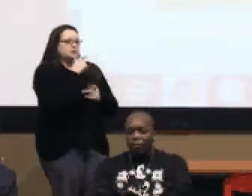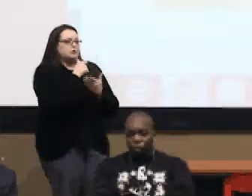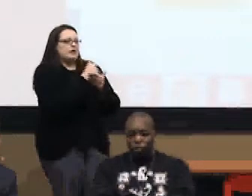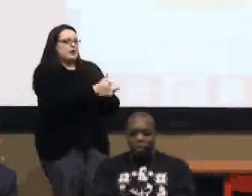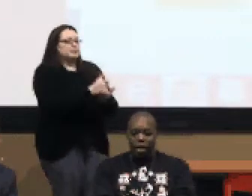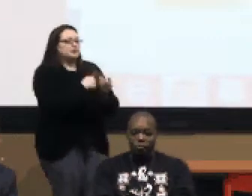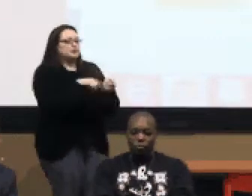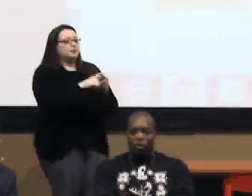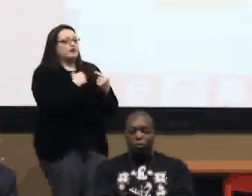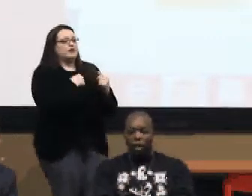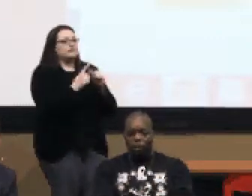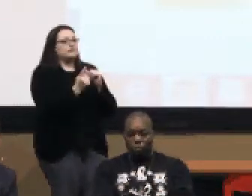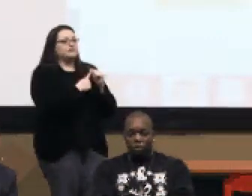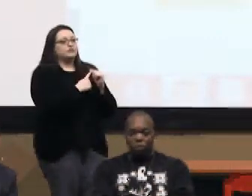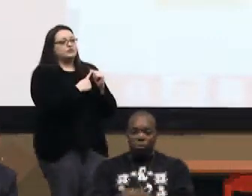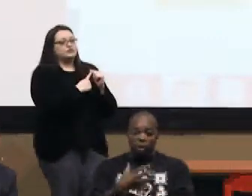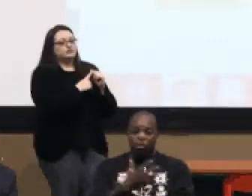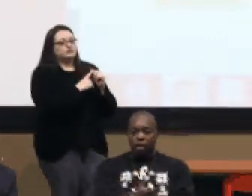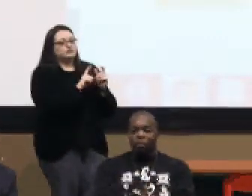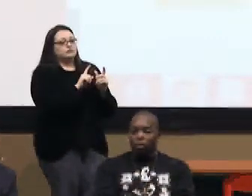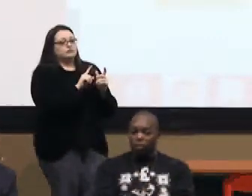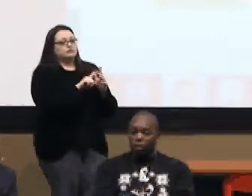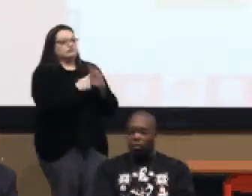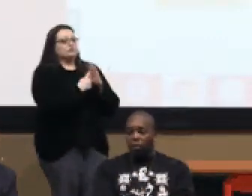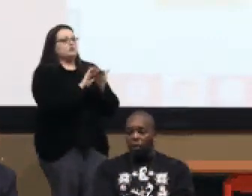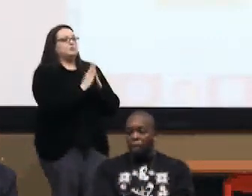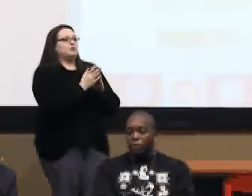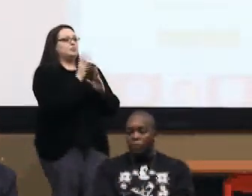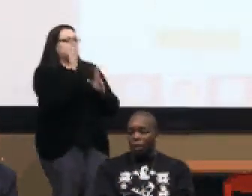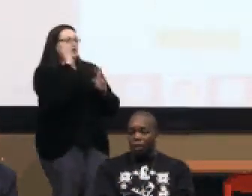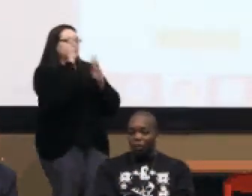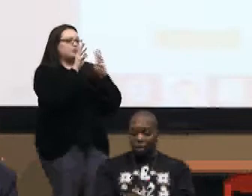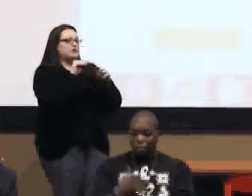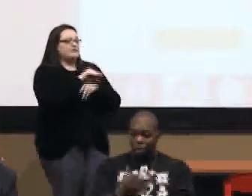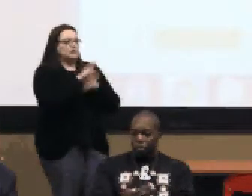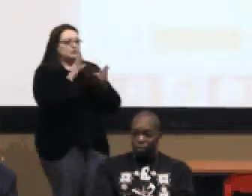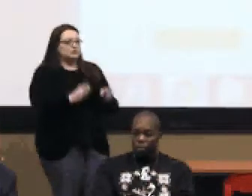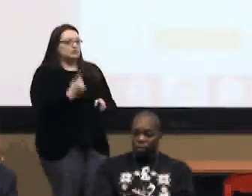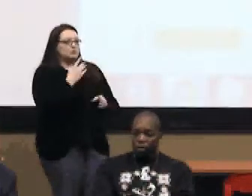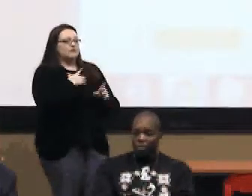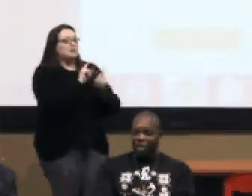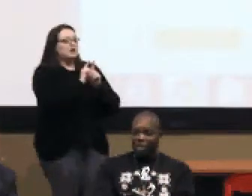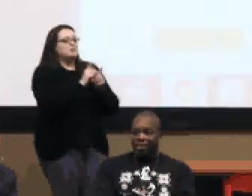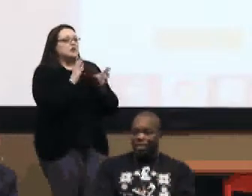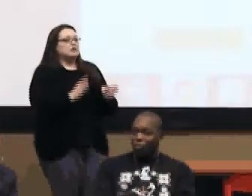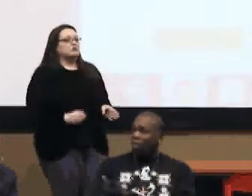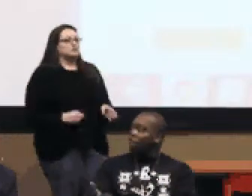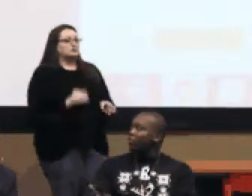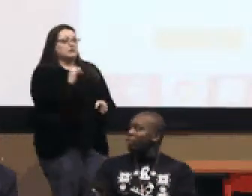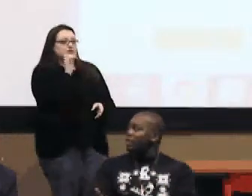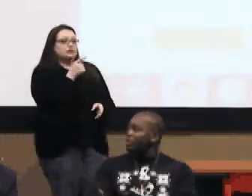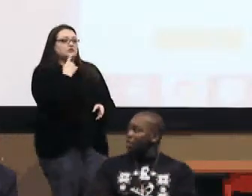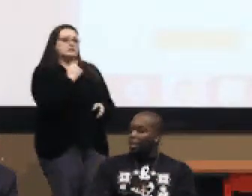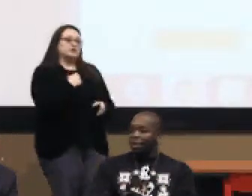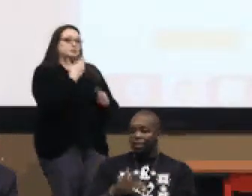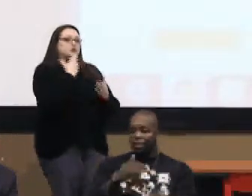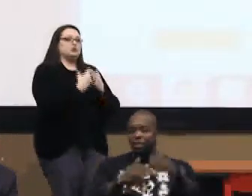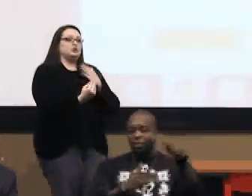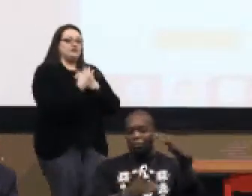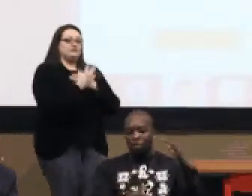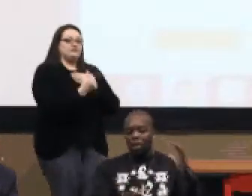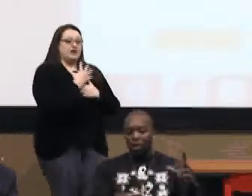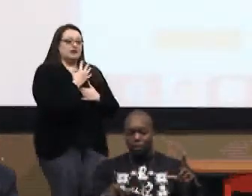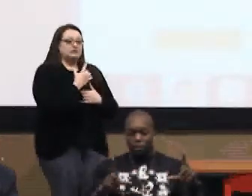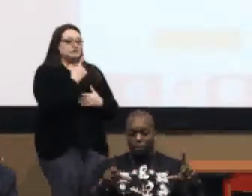When I first went out on my own to be a creative consultant, one of my mentors, he didn't just give me good advice, he